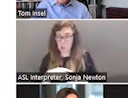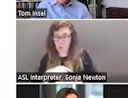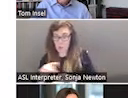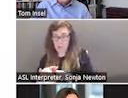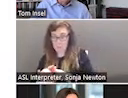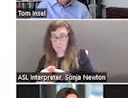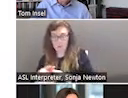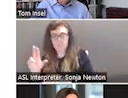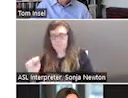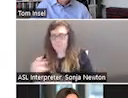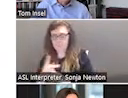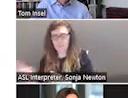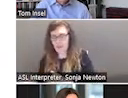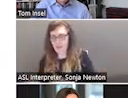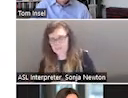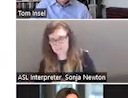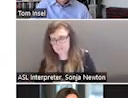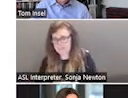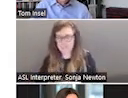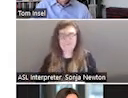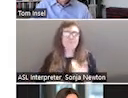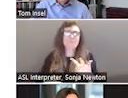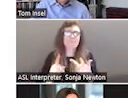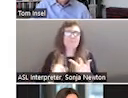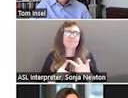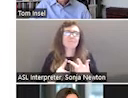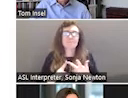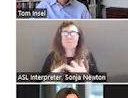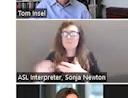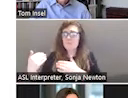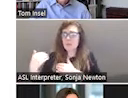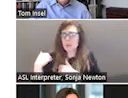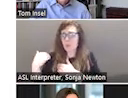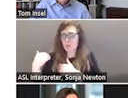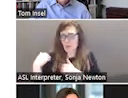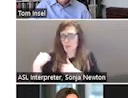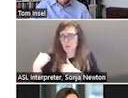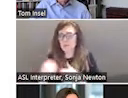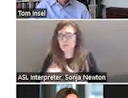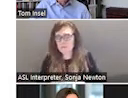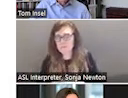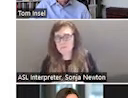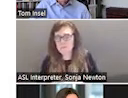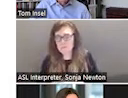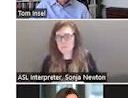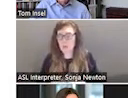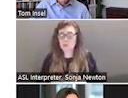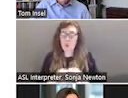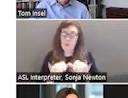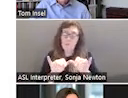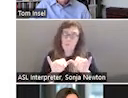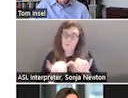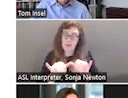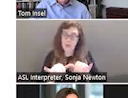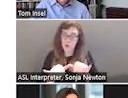last is around accountability and the importance of being able to measure outcomes and to hold people